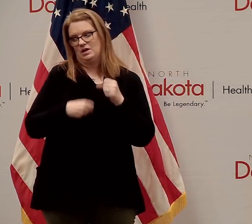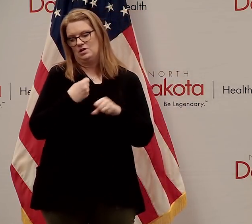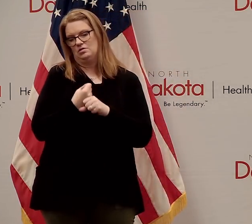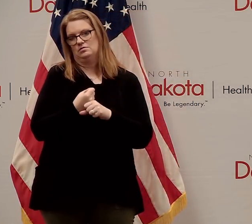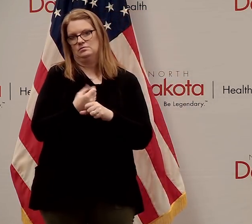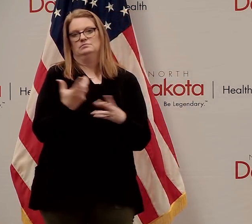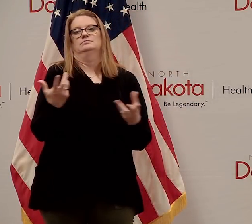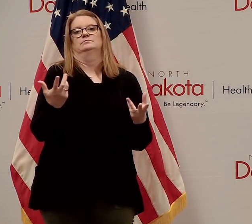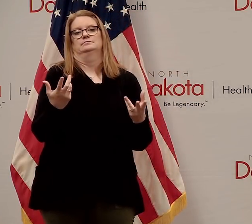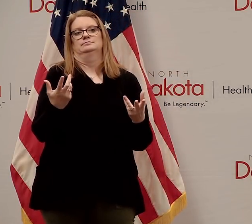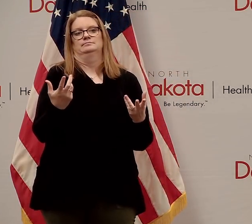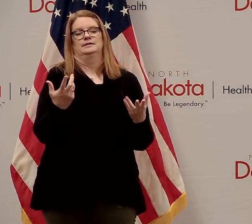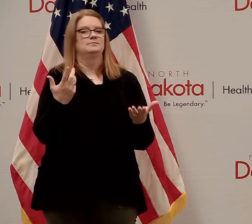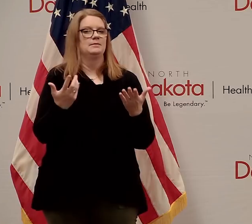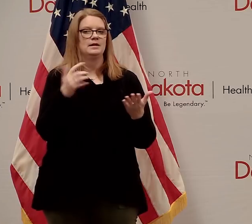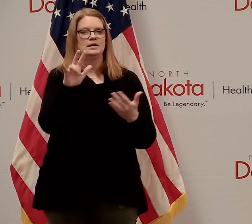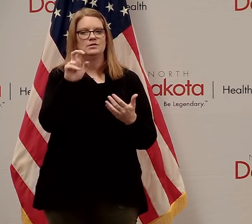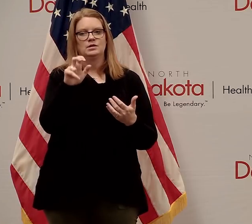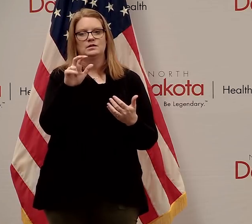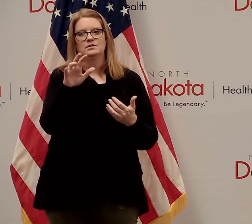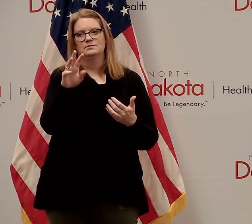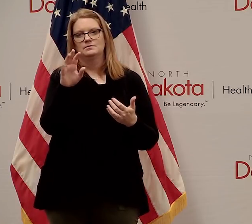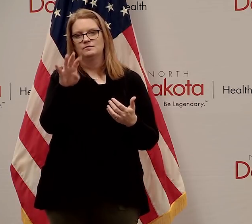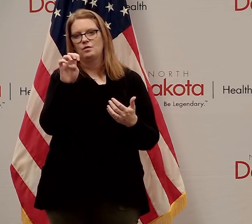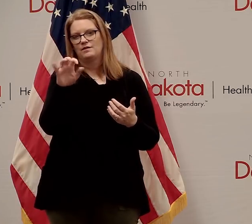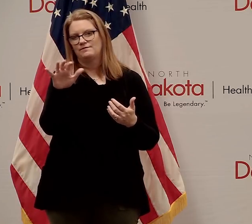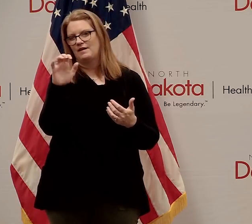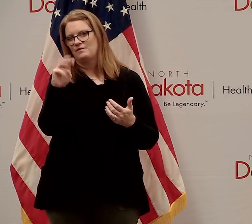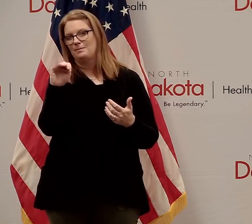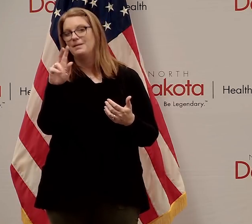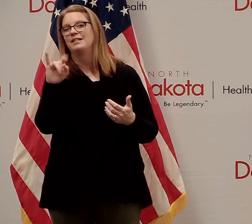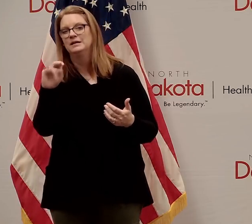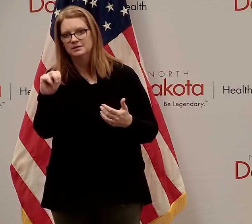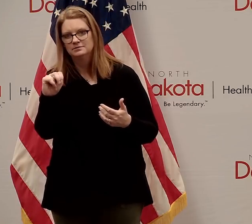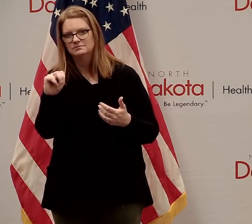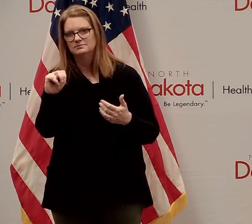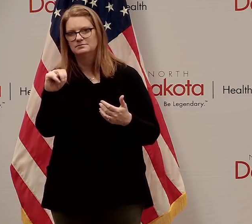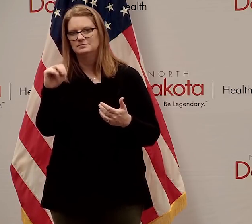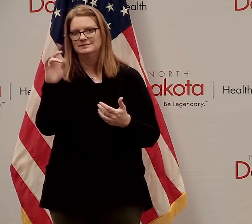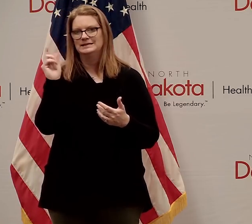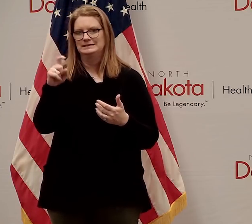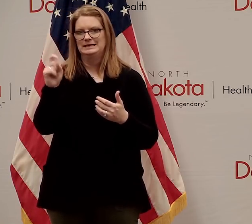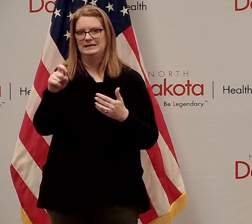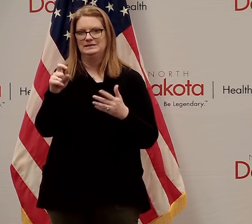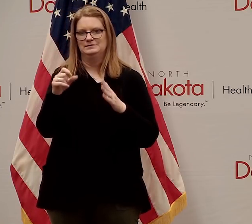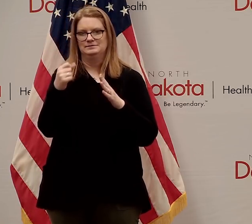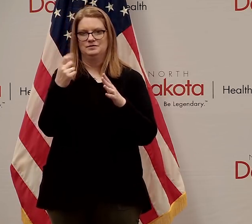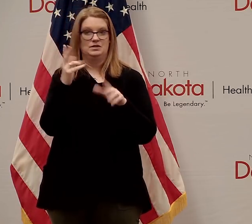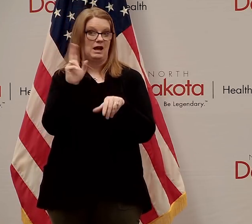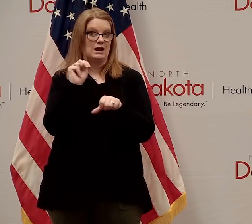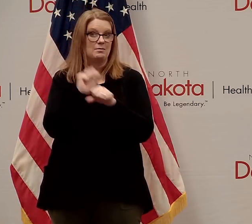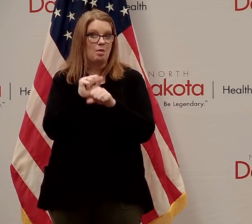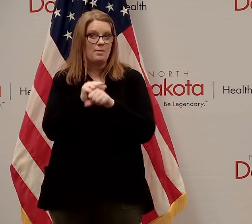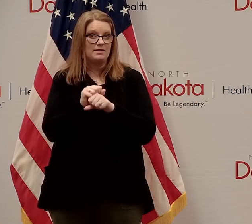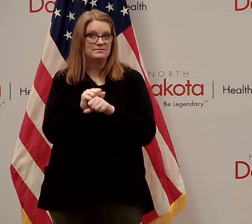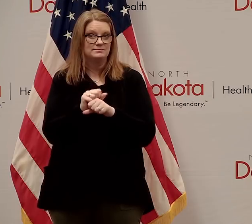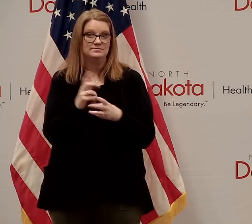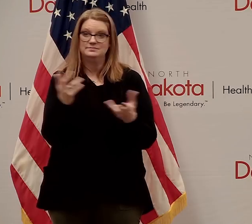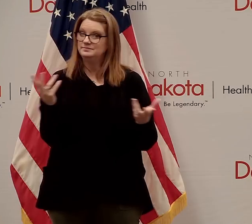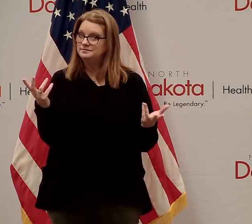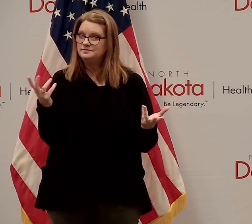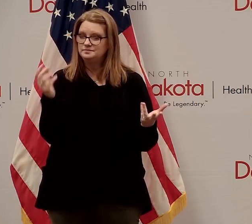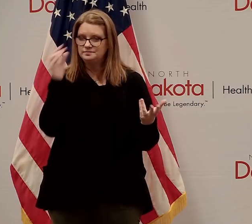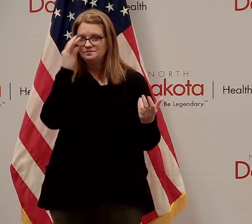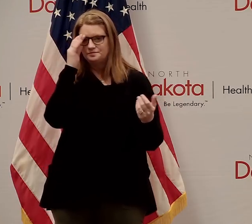current run rates, you could be talking 300 million, 400 million, 500 million that might be needed at the state level for unemployment. And so having that,